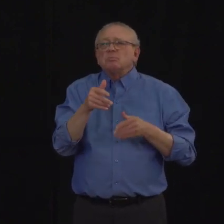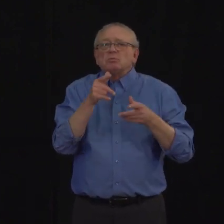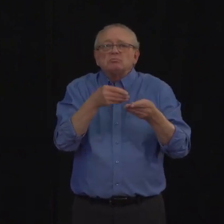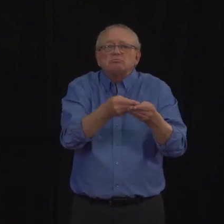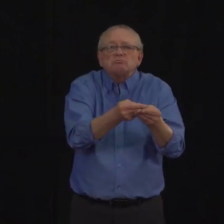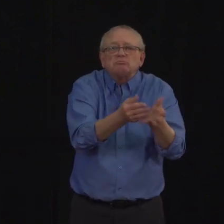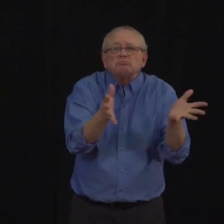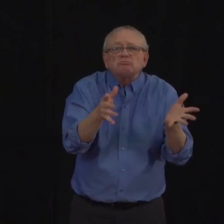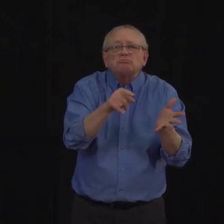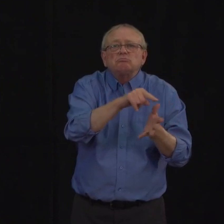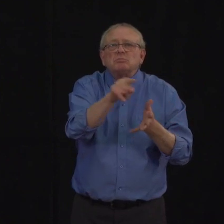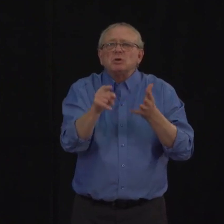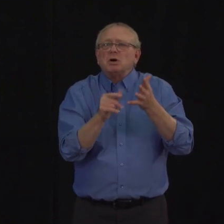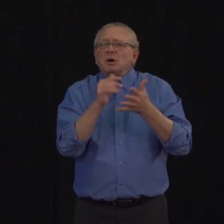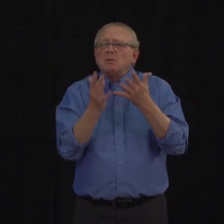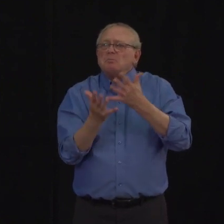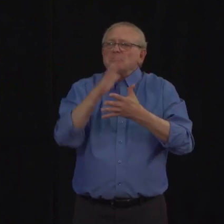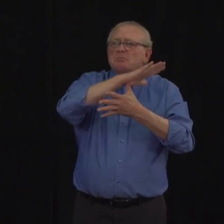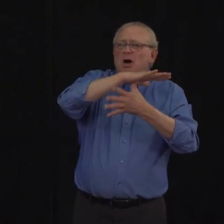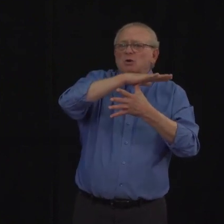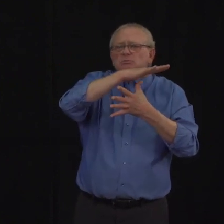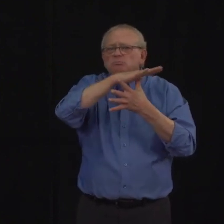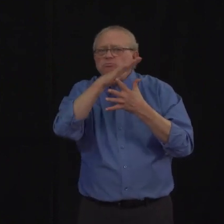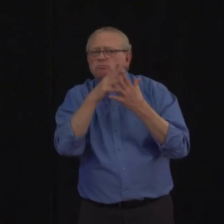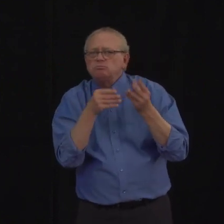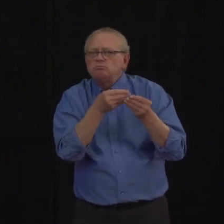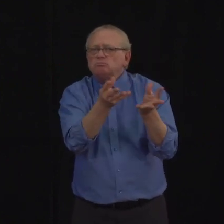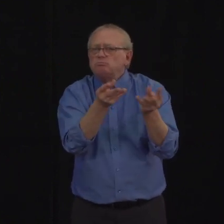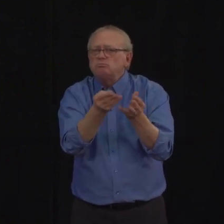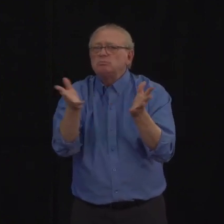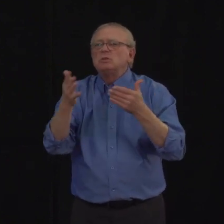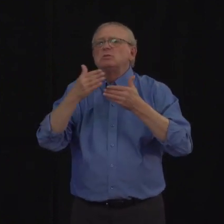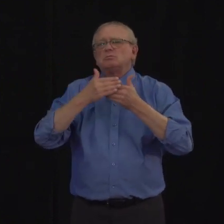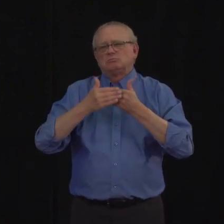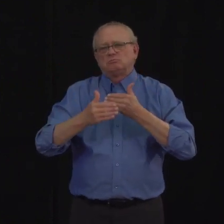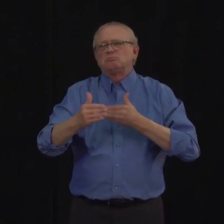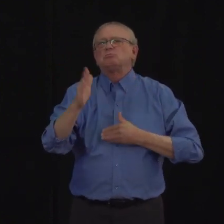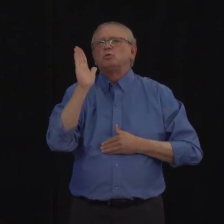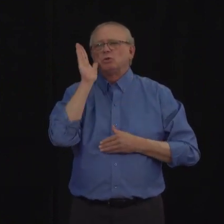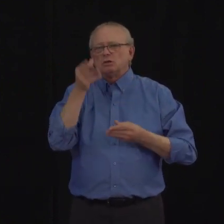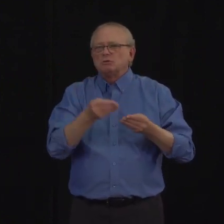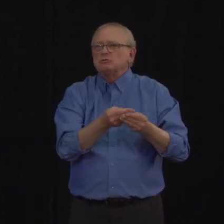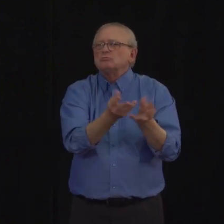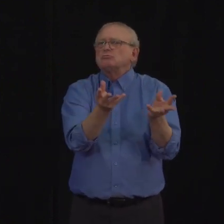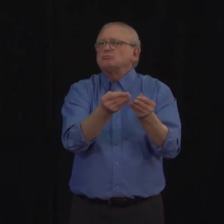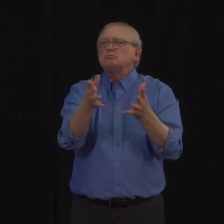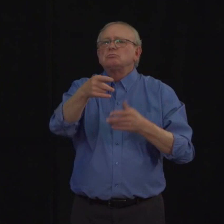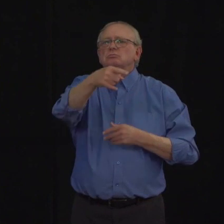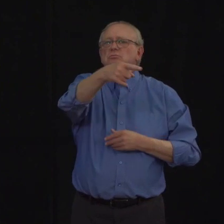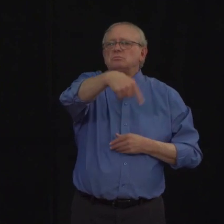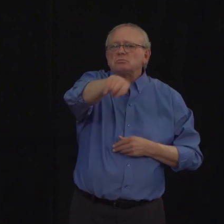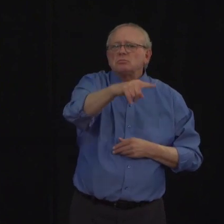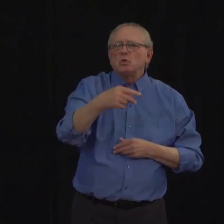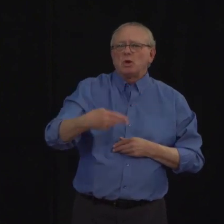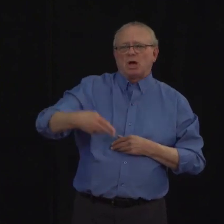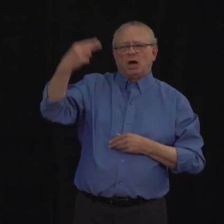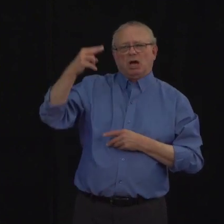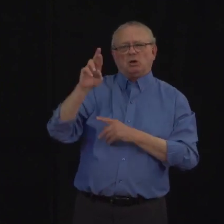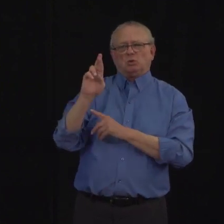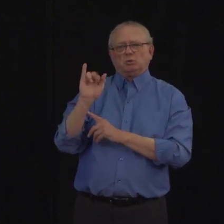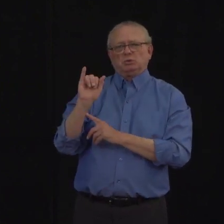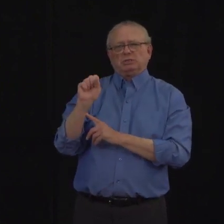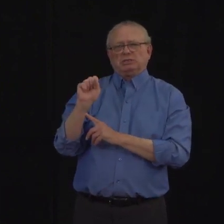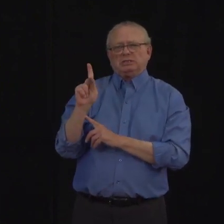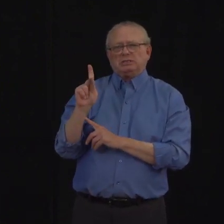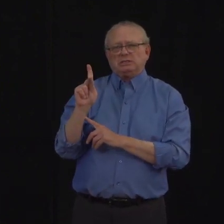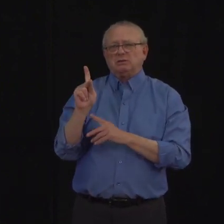forward, we will continue to prioritize PPE for those at highest risk of exposure to COVID-19. The province will